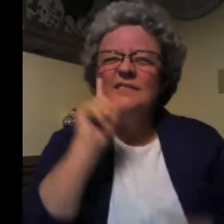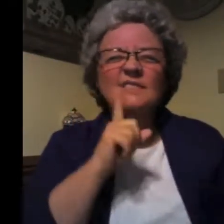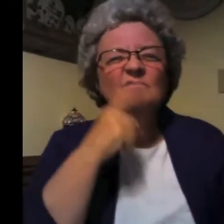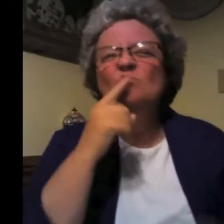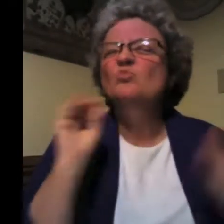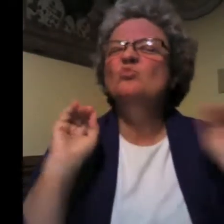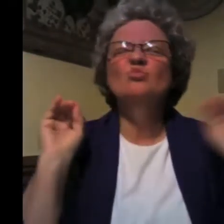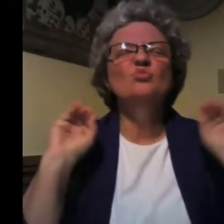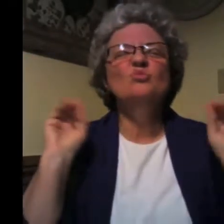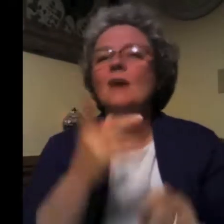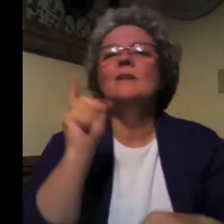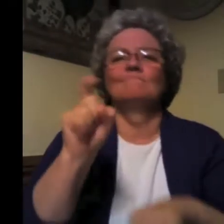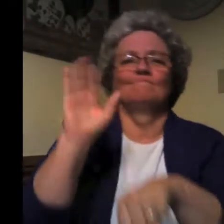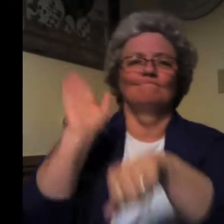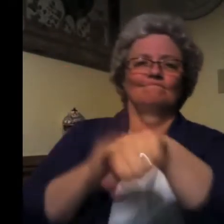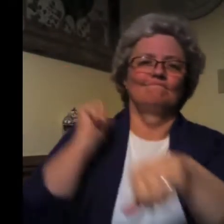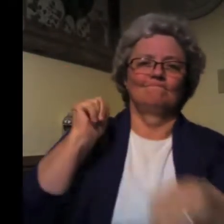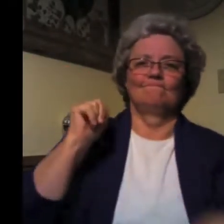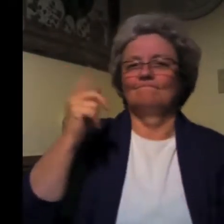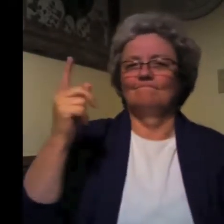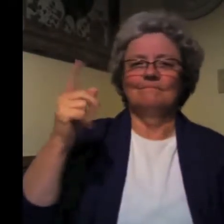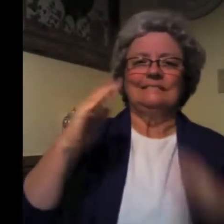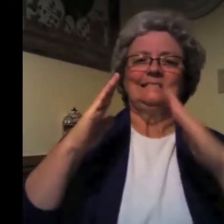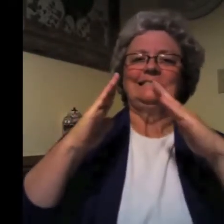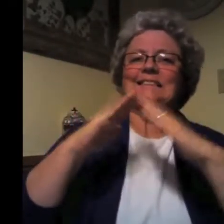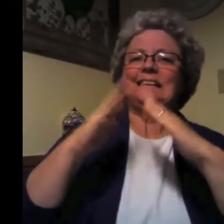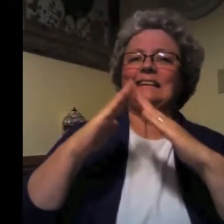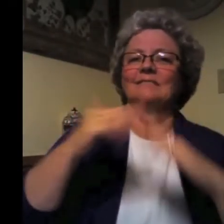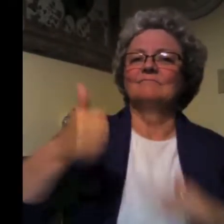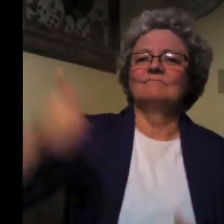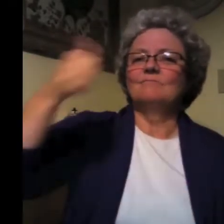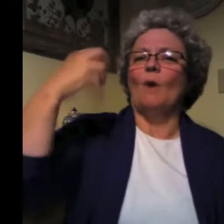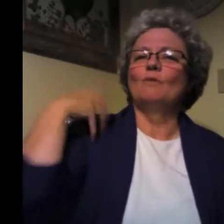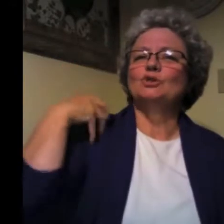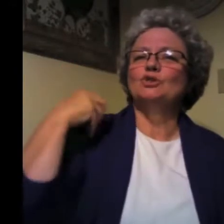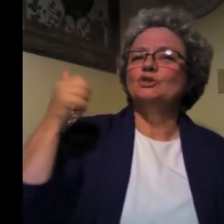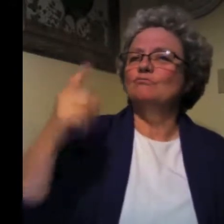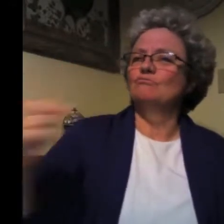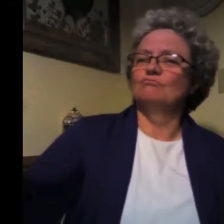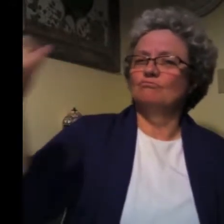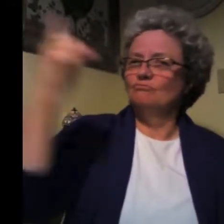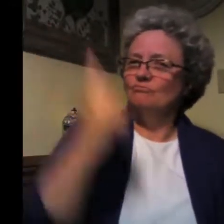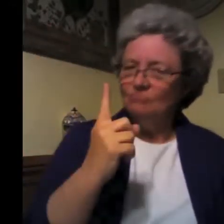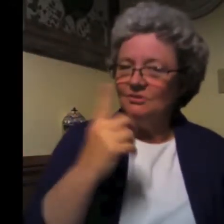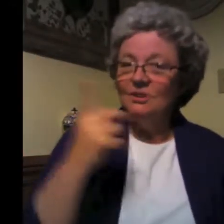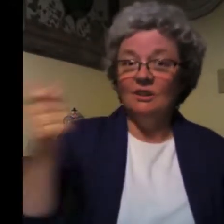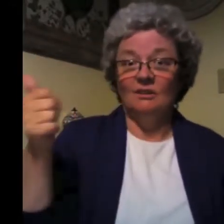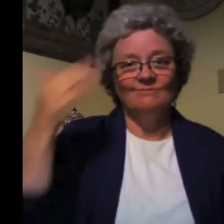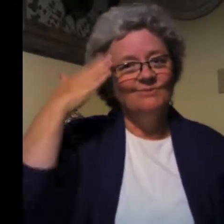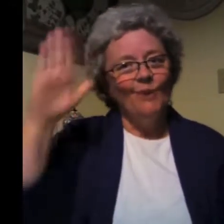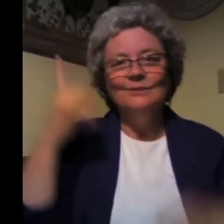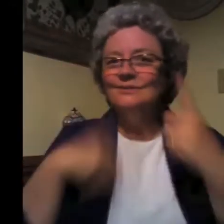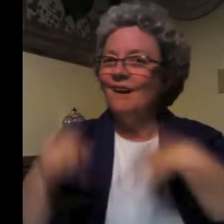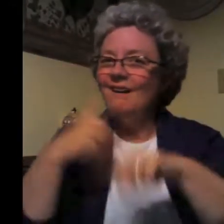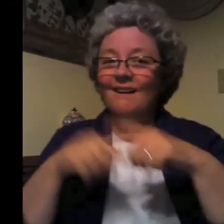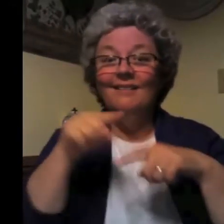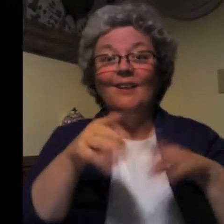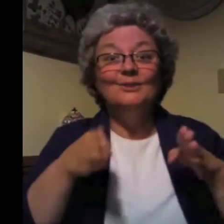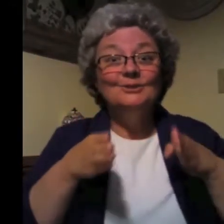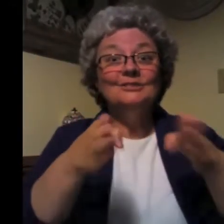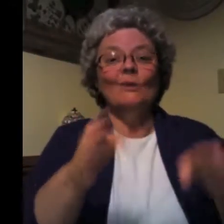wasn't anything too terribly bad, but whenever they called in an officer and the officer didn't know sign